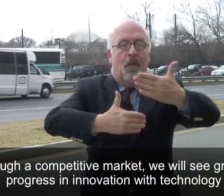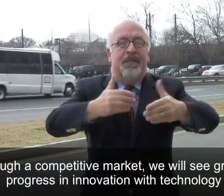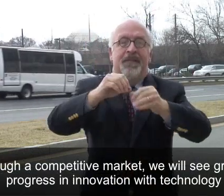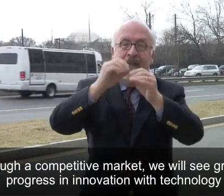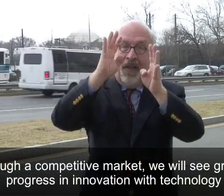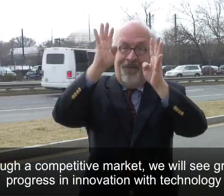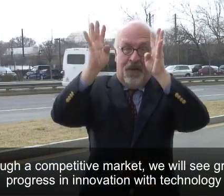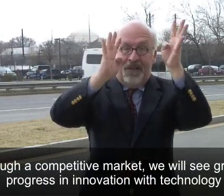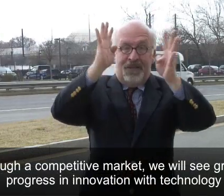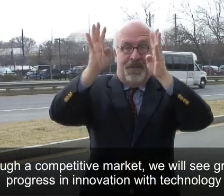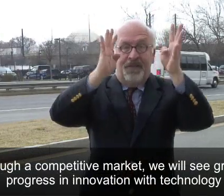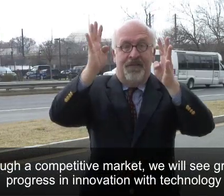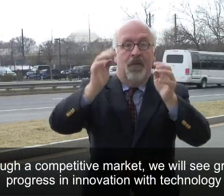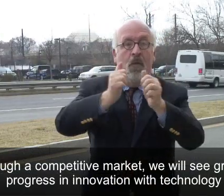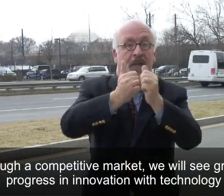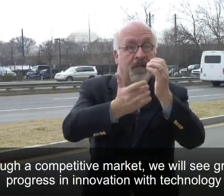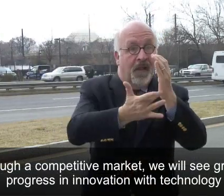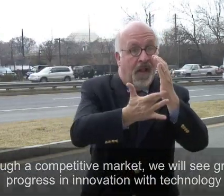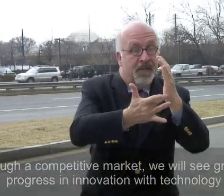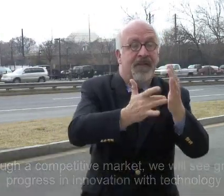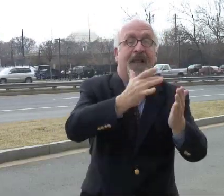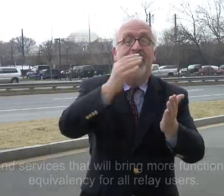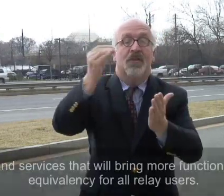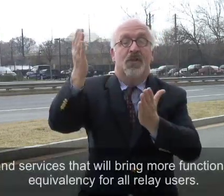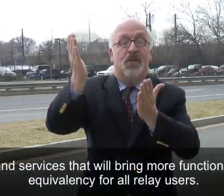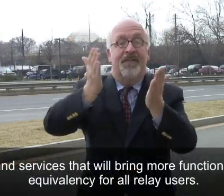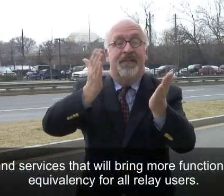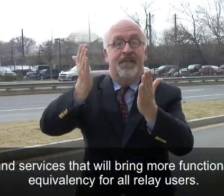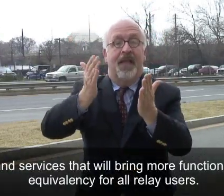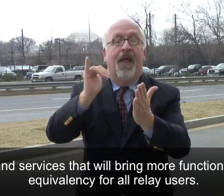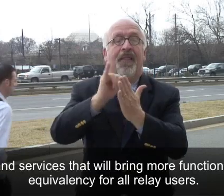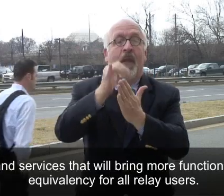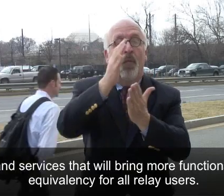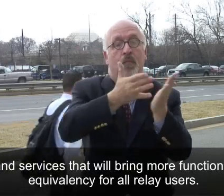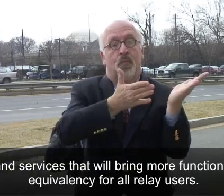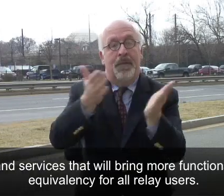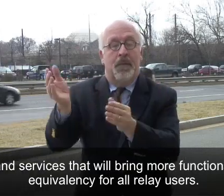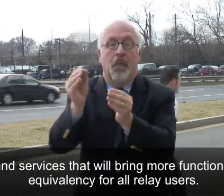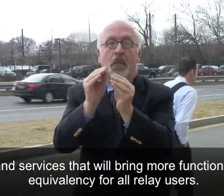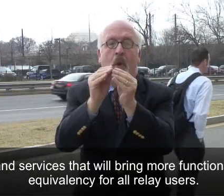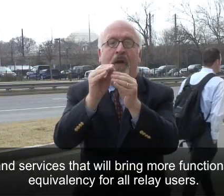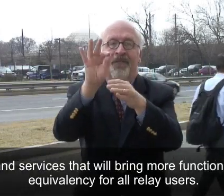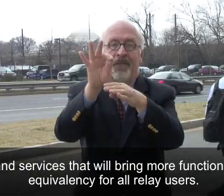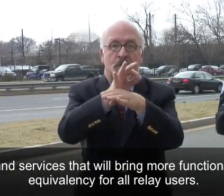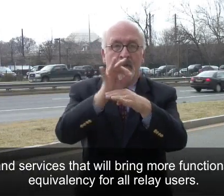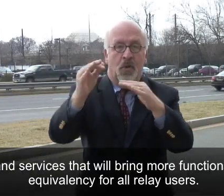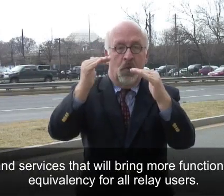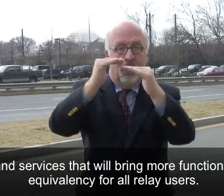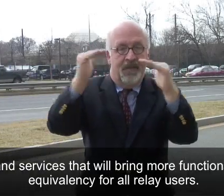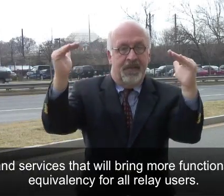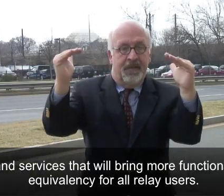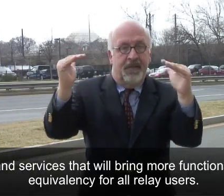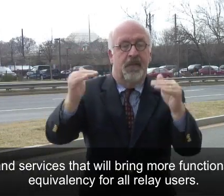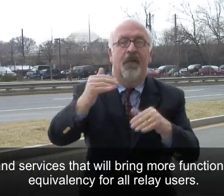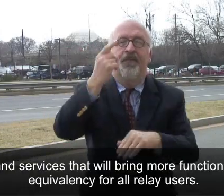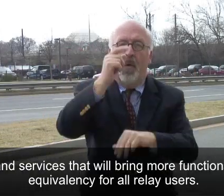in innovation with technology and services that will bring more functional equivalency